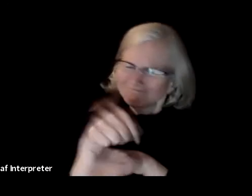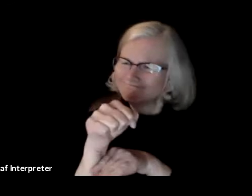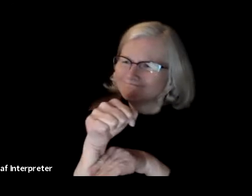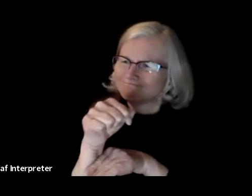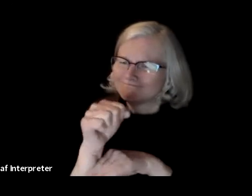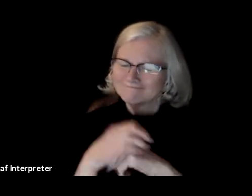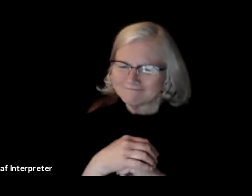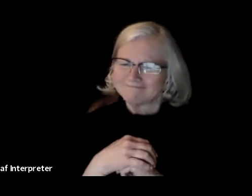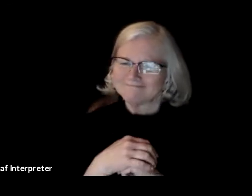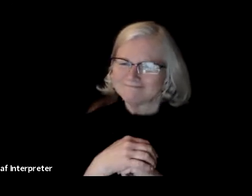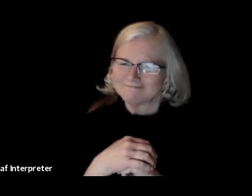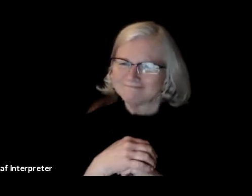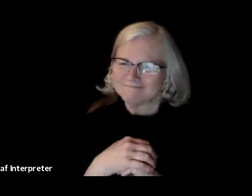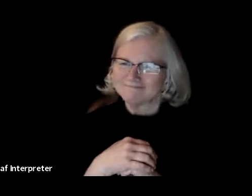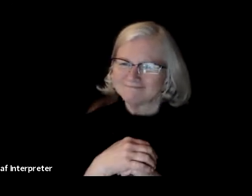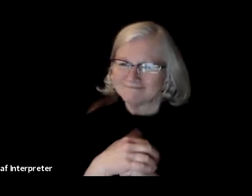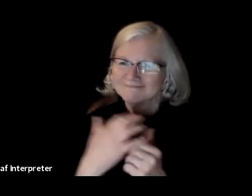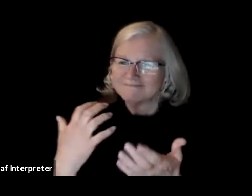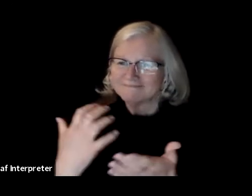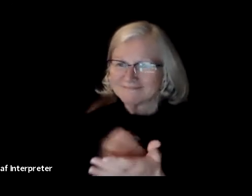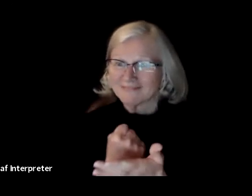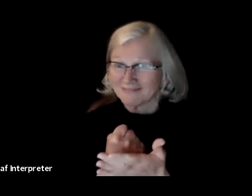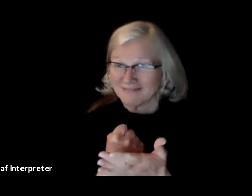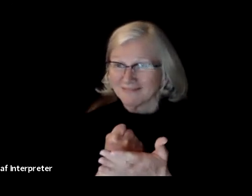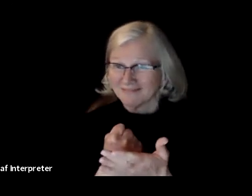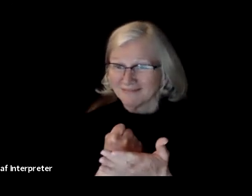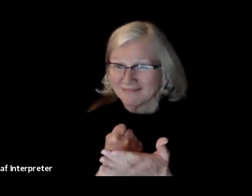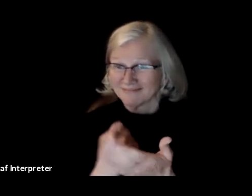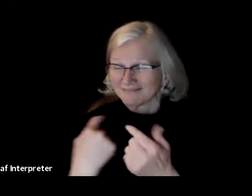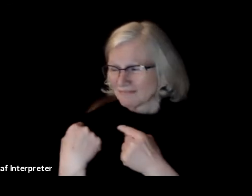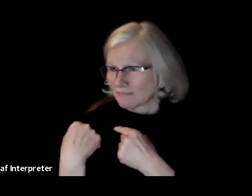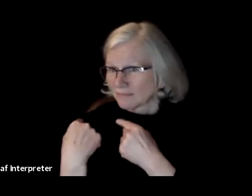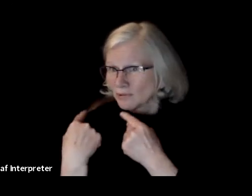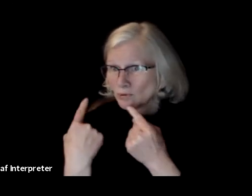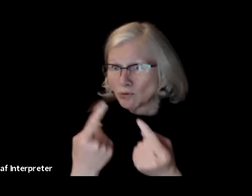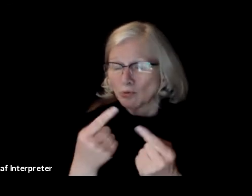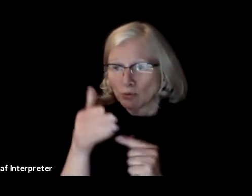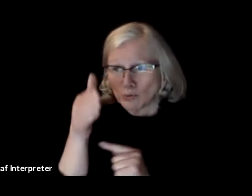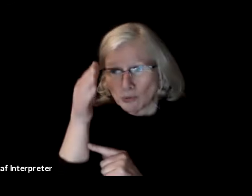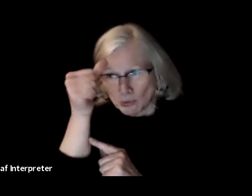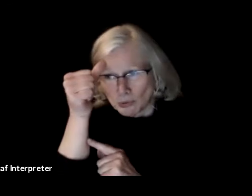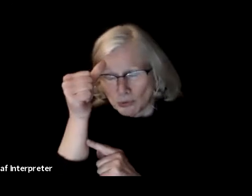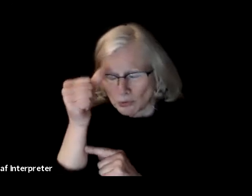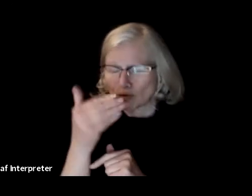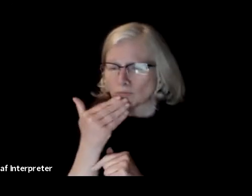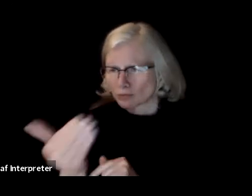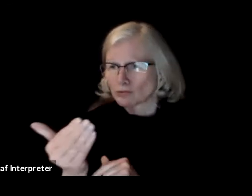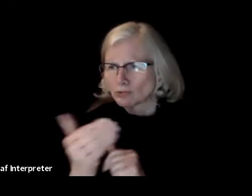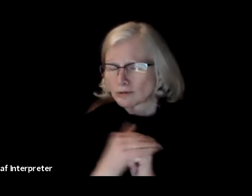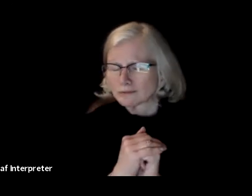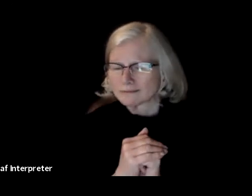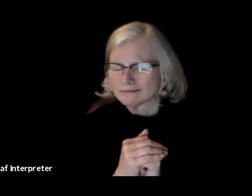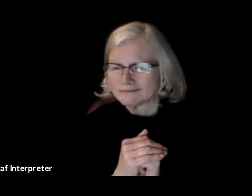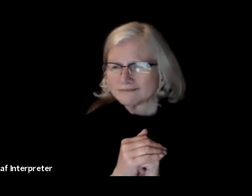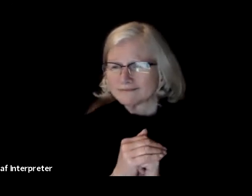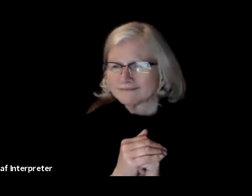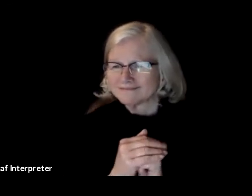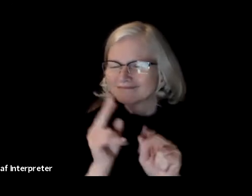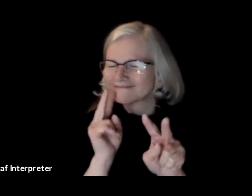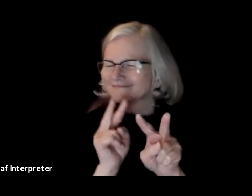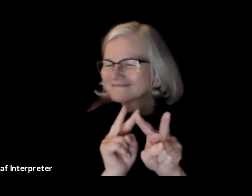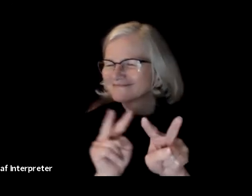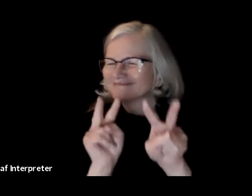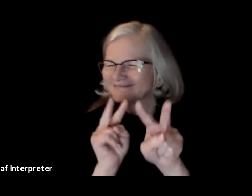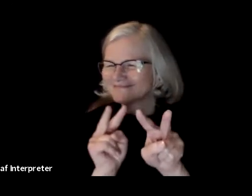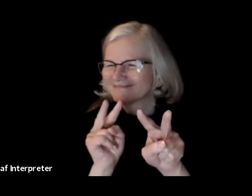day in and day out dedication. And we look forward with you to the day when every Minnesotan can